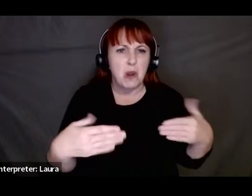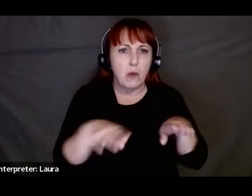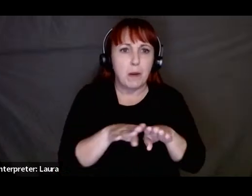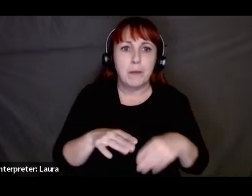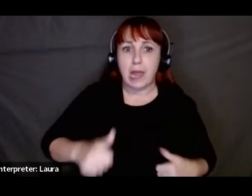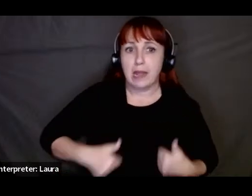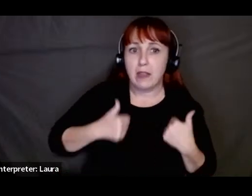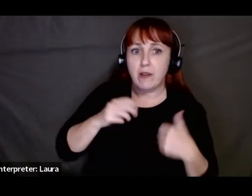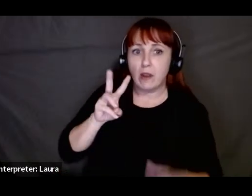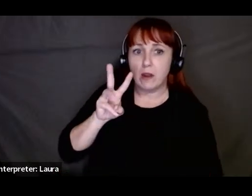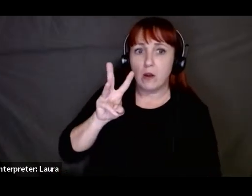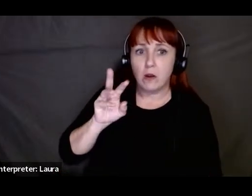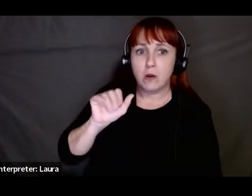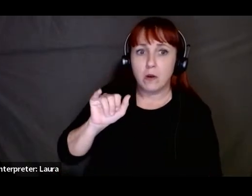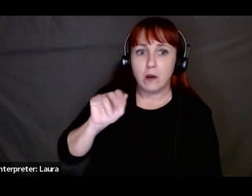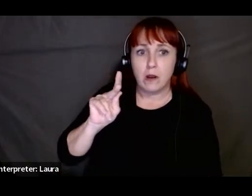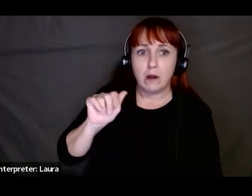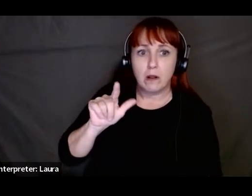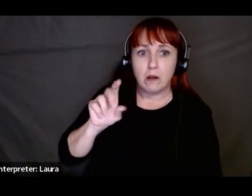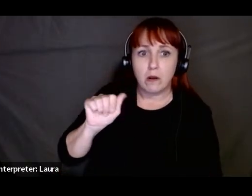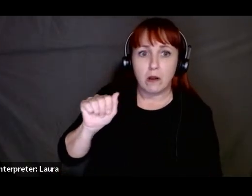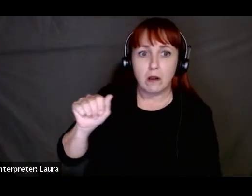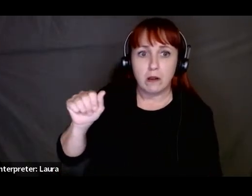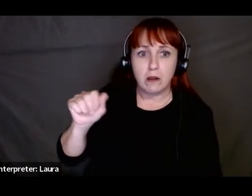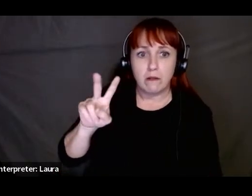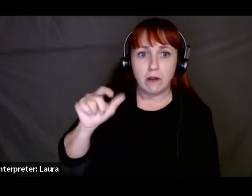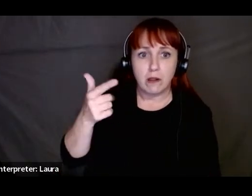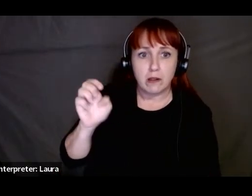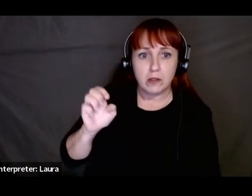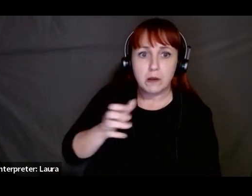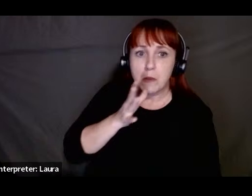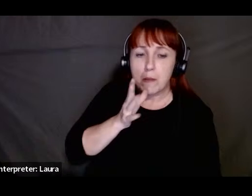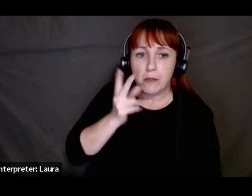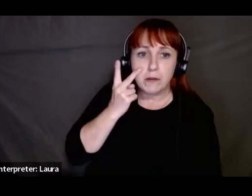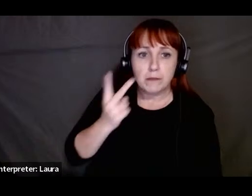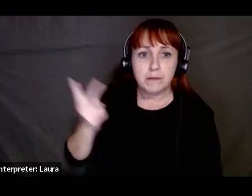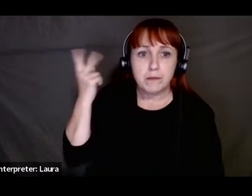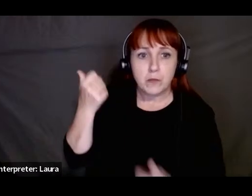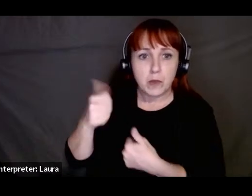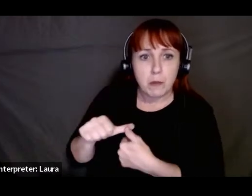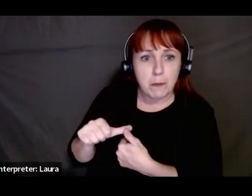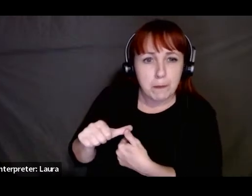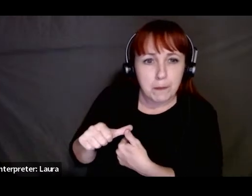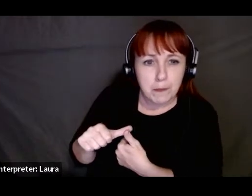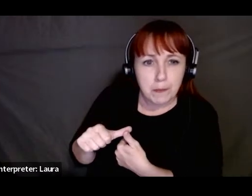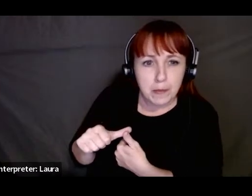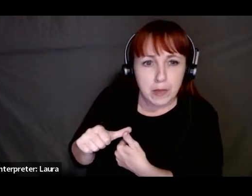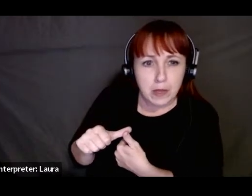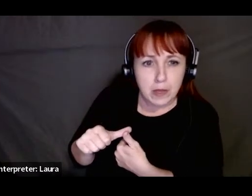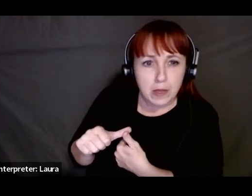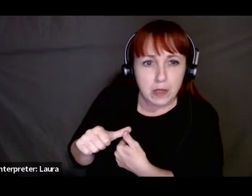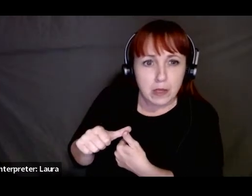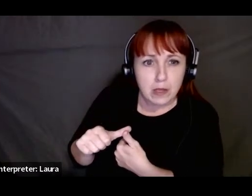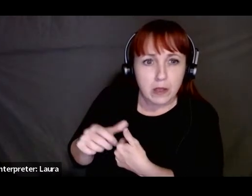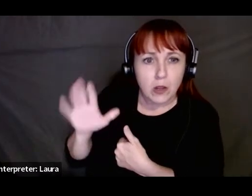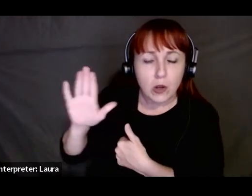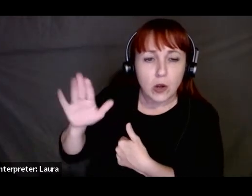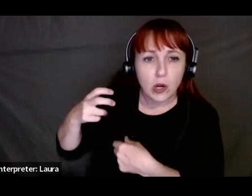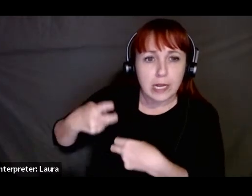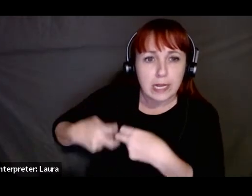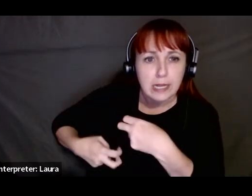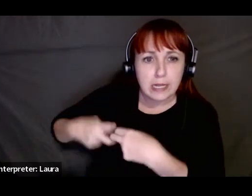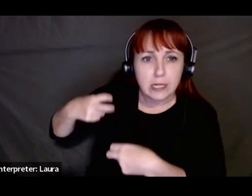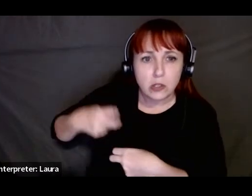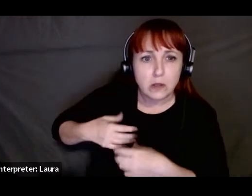Waikoloa Village also, I think a lot about human health. My mother is dealing with severe bronchial issues. It's